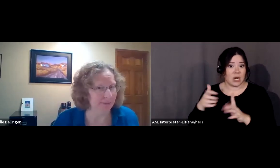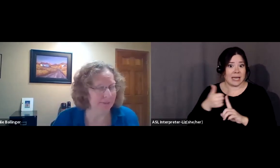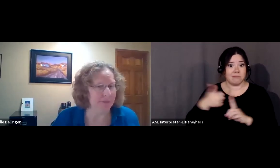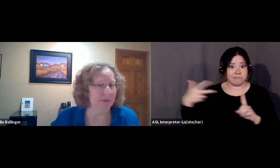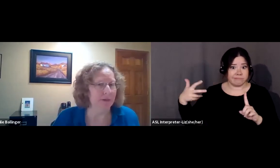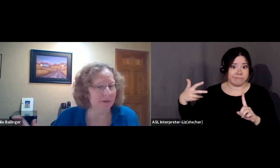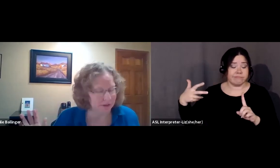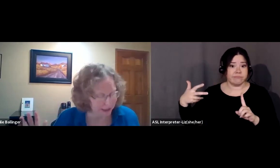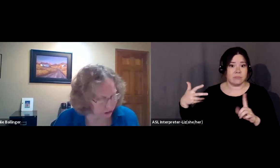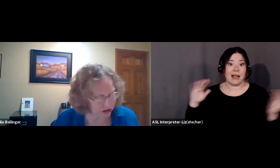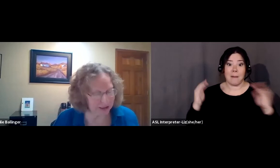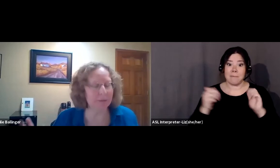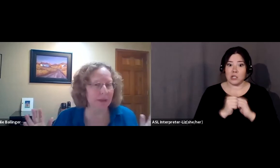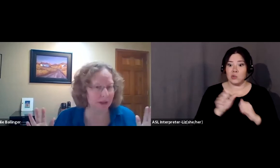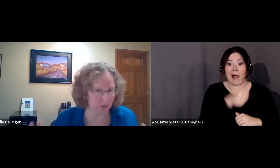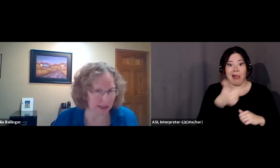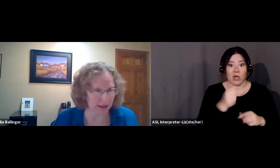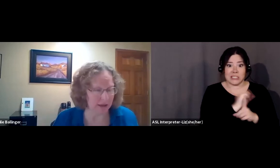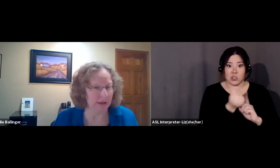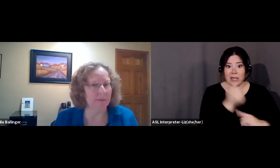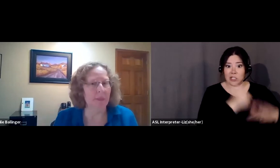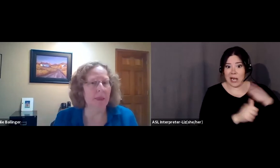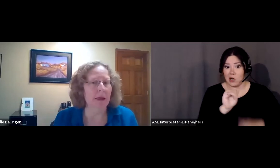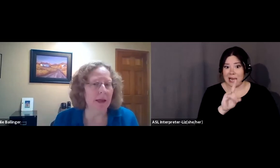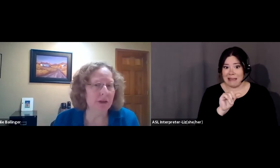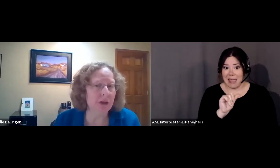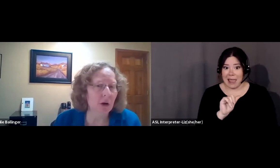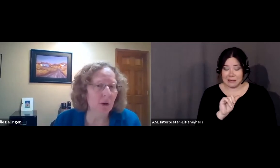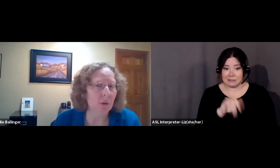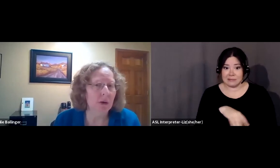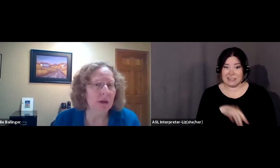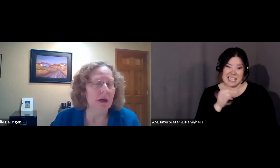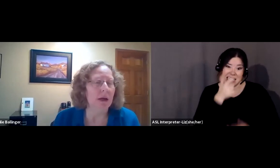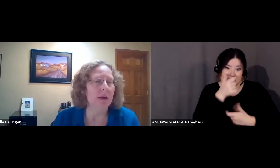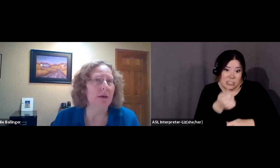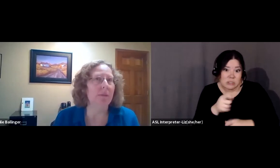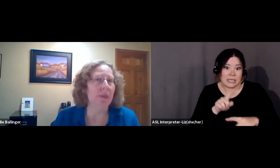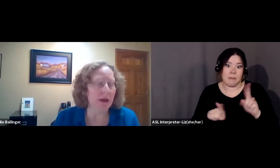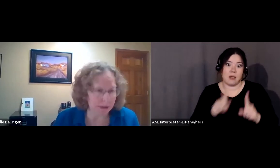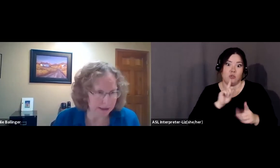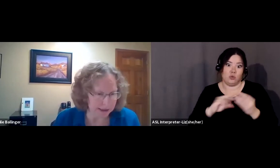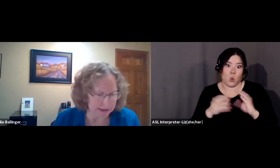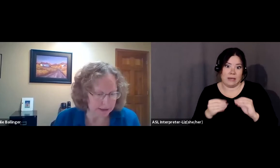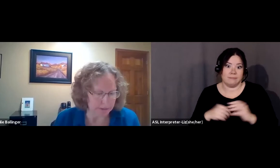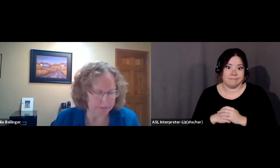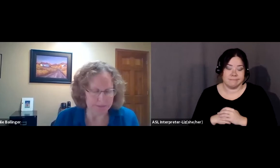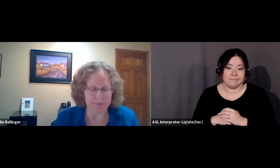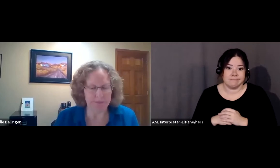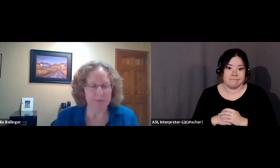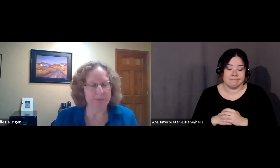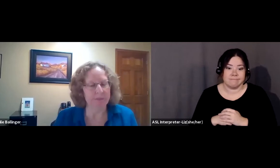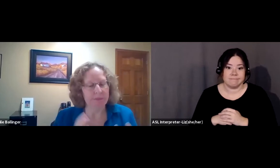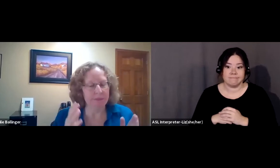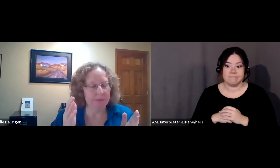ADA. It's interesting, but it's a reality. And so a couple of things there.